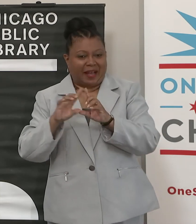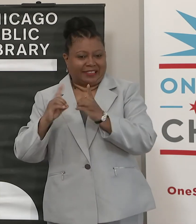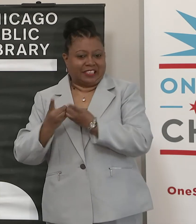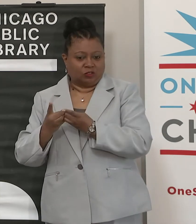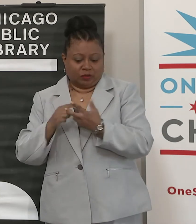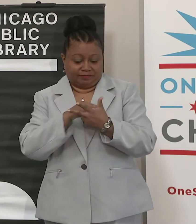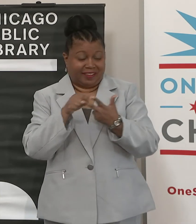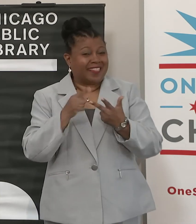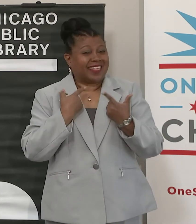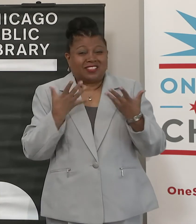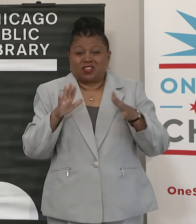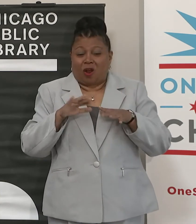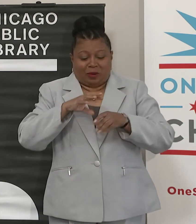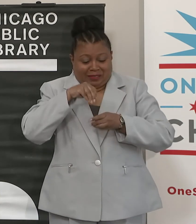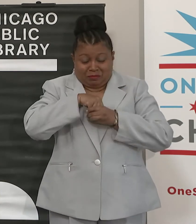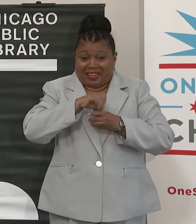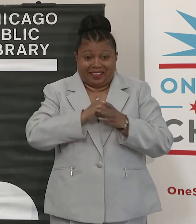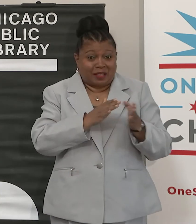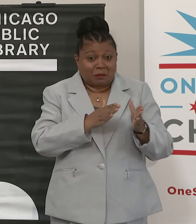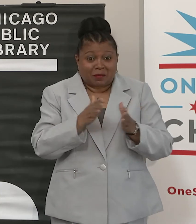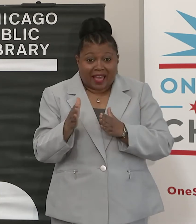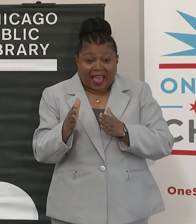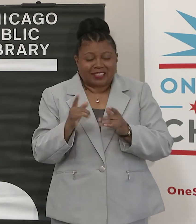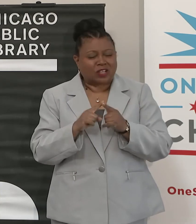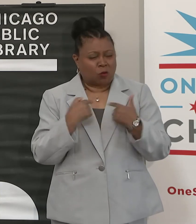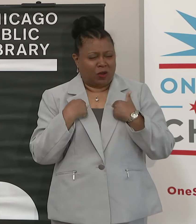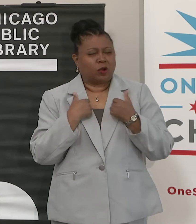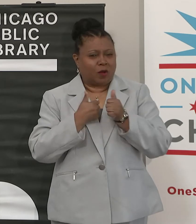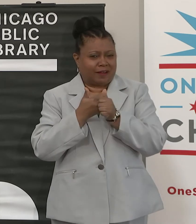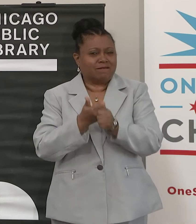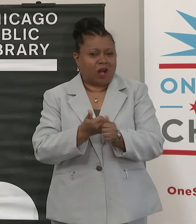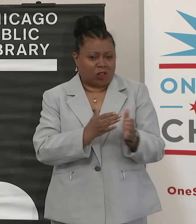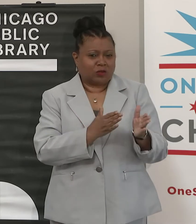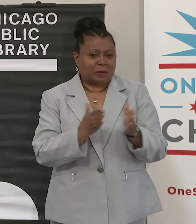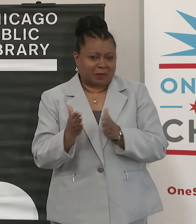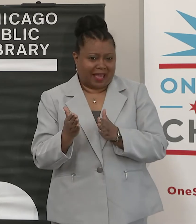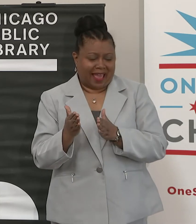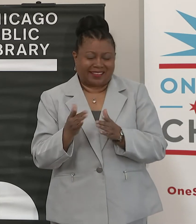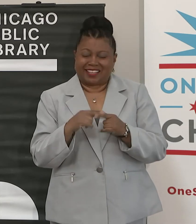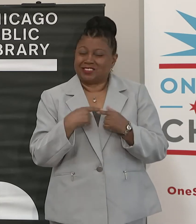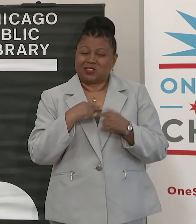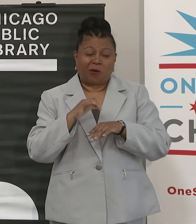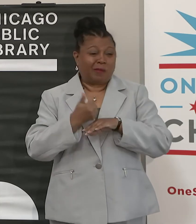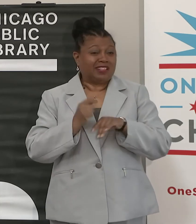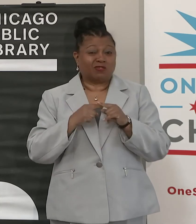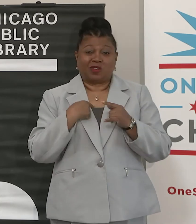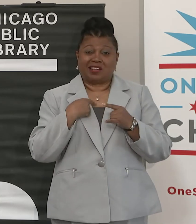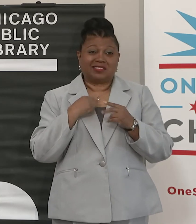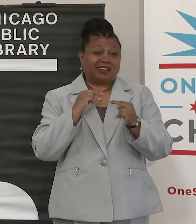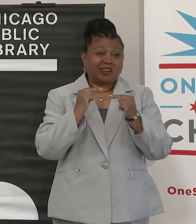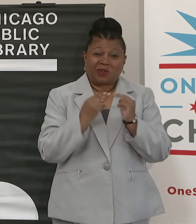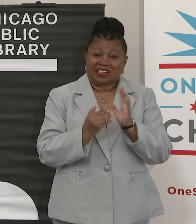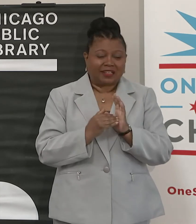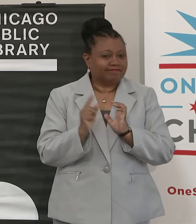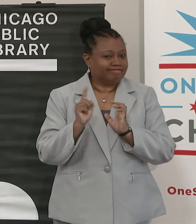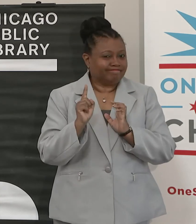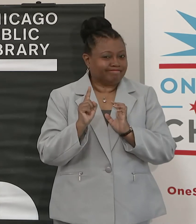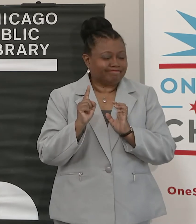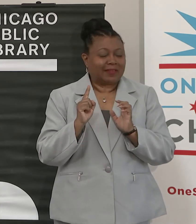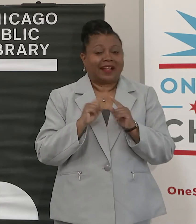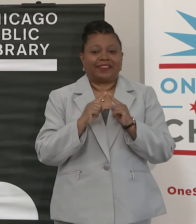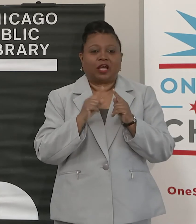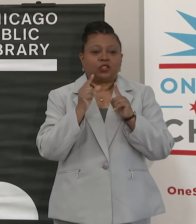district. That's already baked into the plan, so we're going to follow the plan. There's no basis for us to renegotiate that.